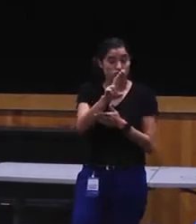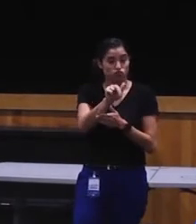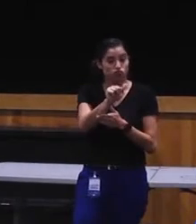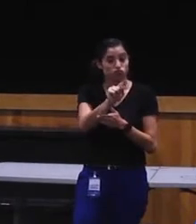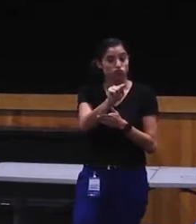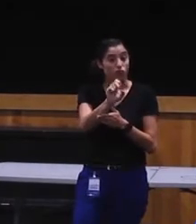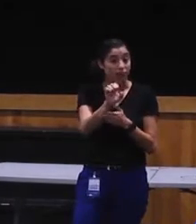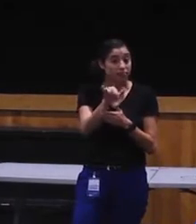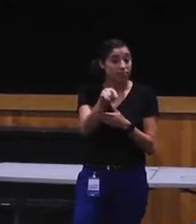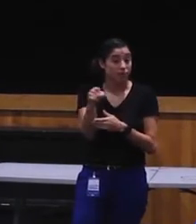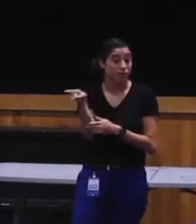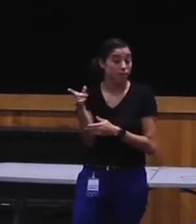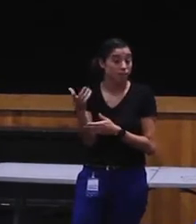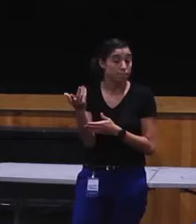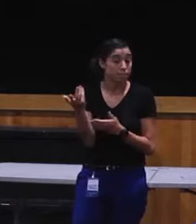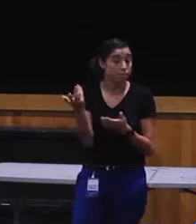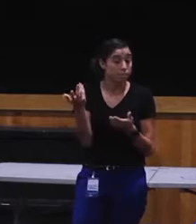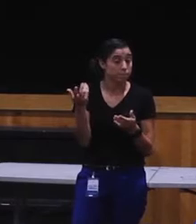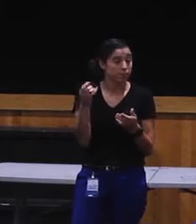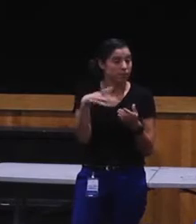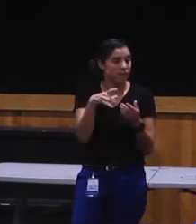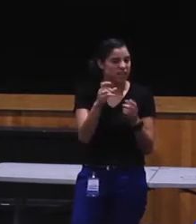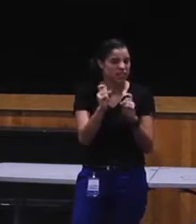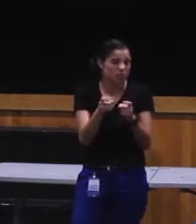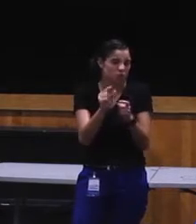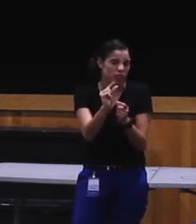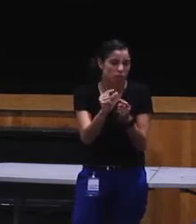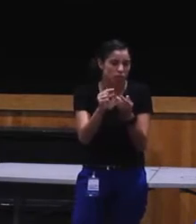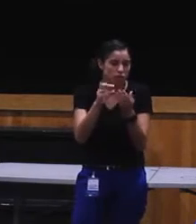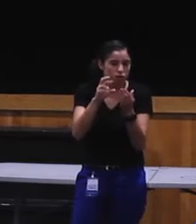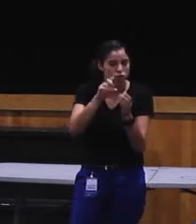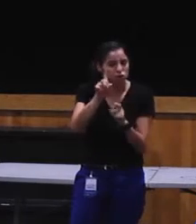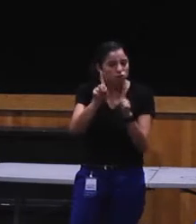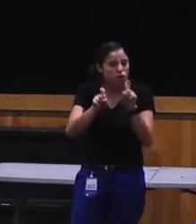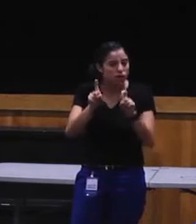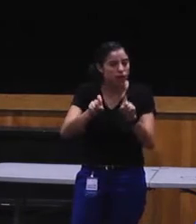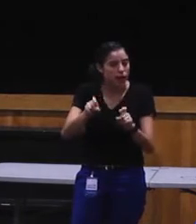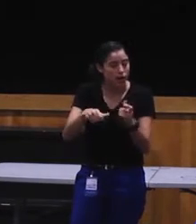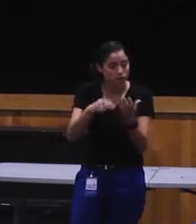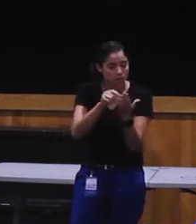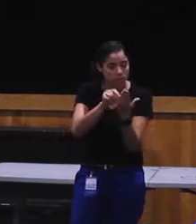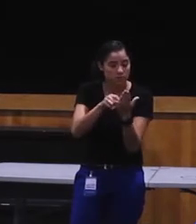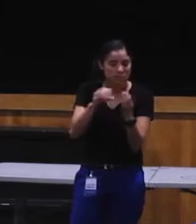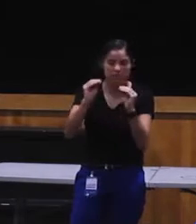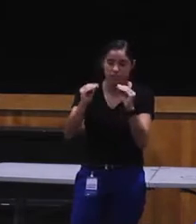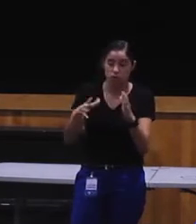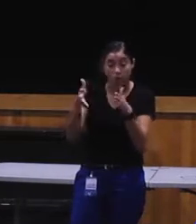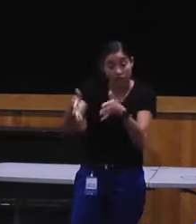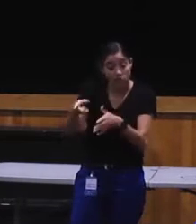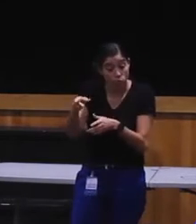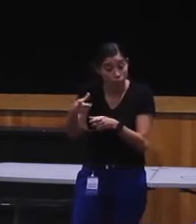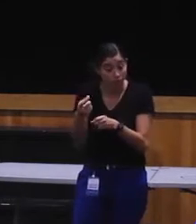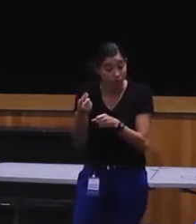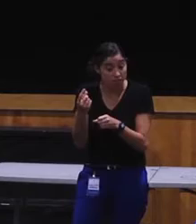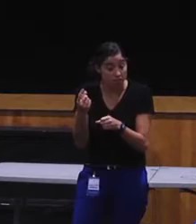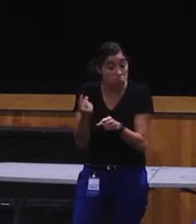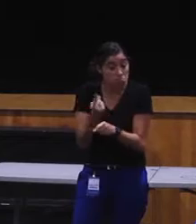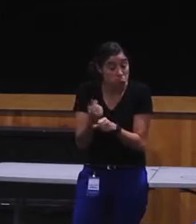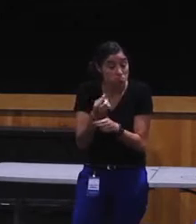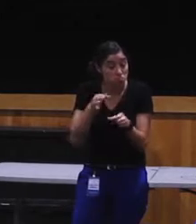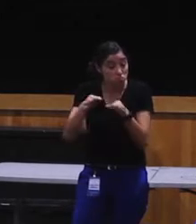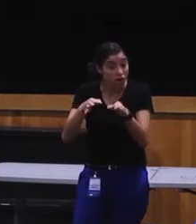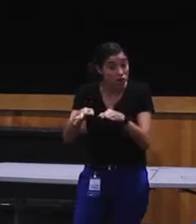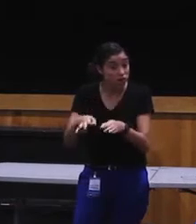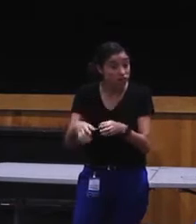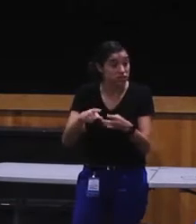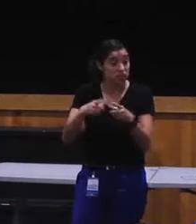job. It gives you a little survey, 3 questions. Did the teacher leave you with adequate directions? Did they leave you